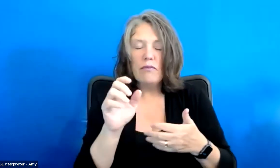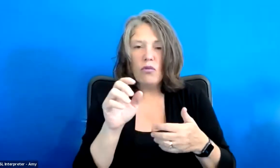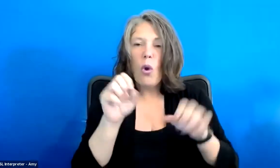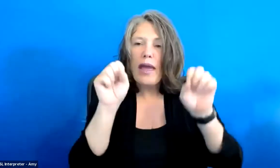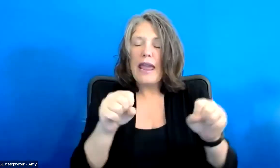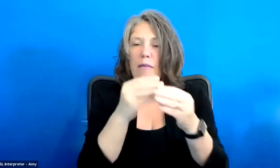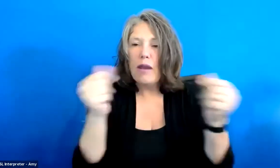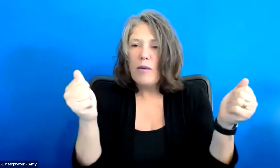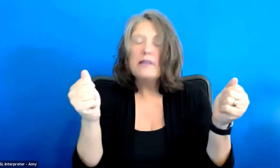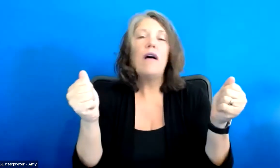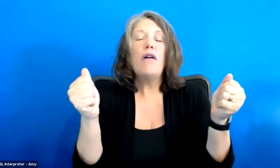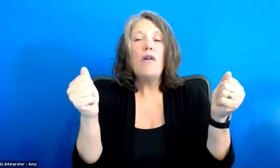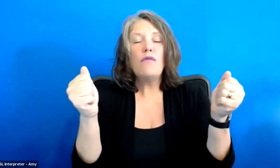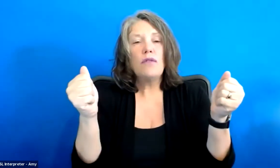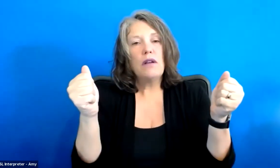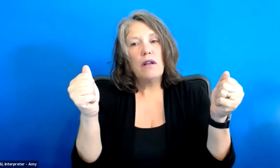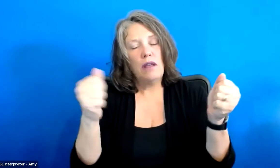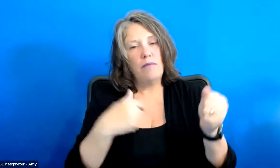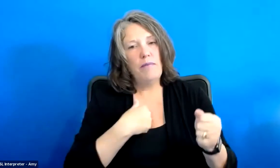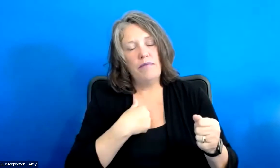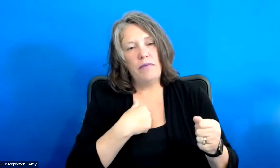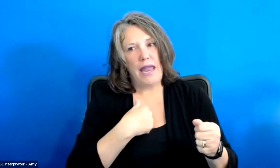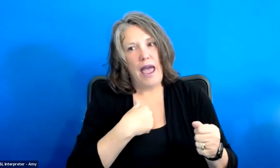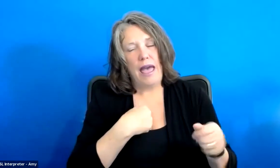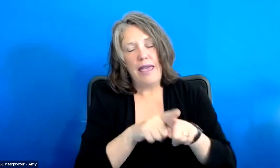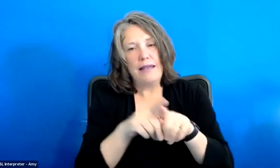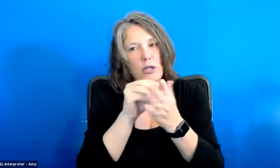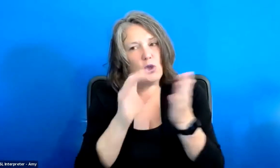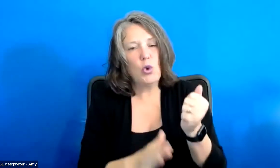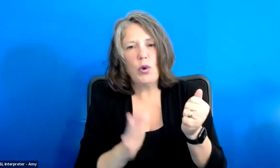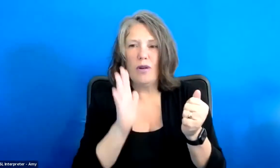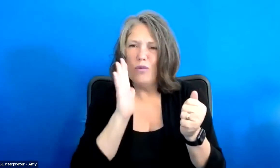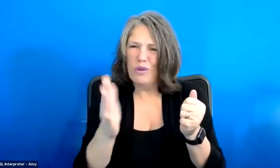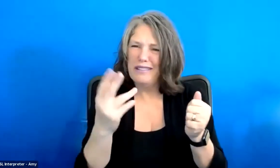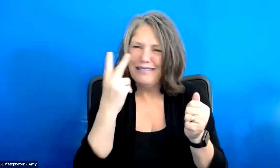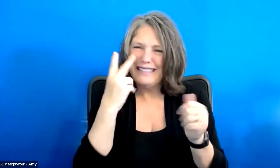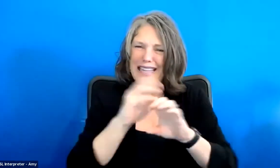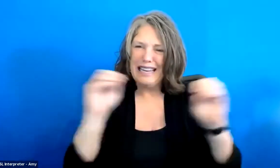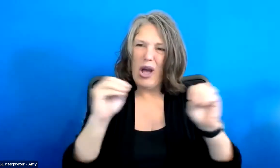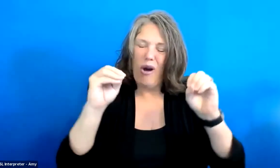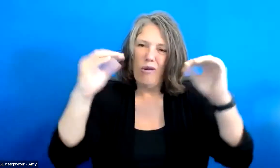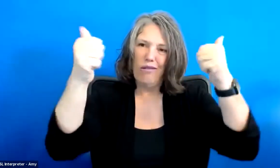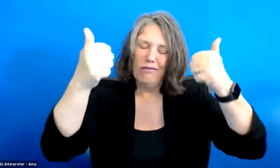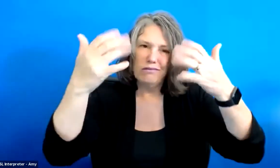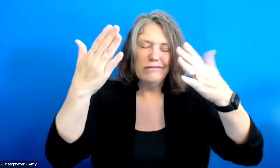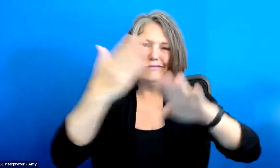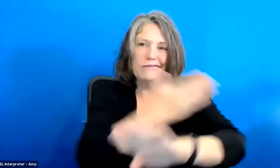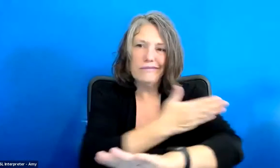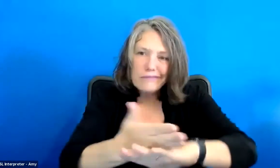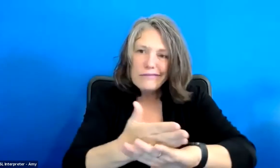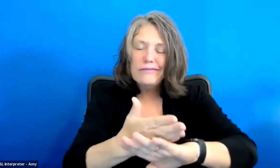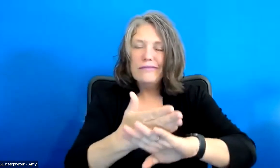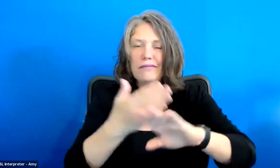be resolved and I won't, as a student, have irreparable harm in terms of trying to gain my education.